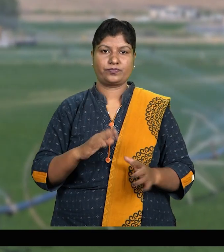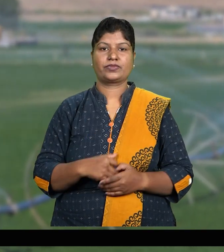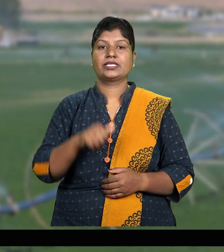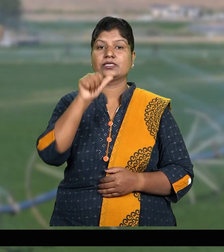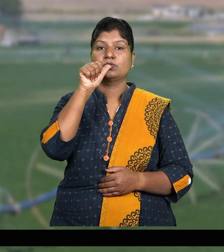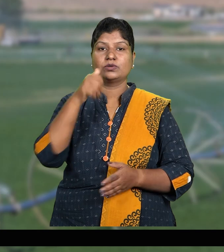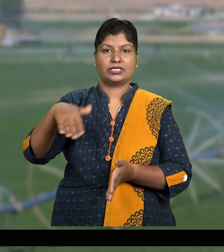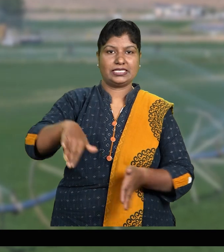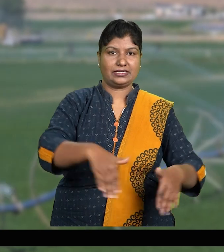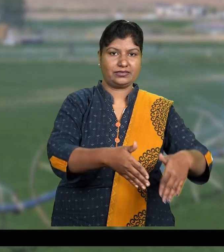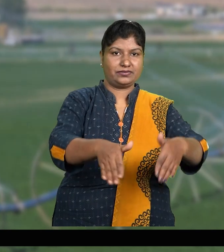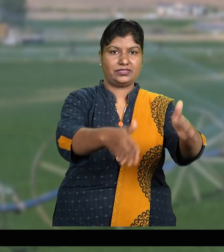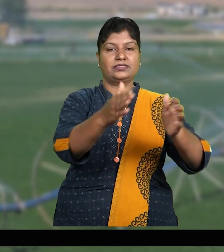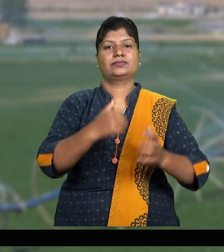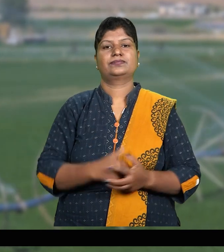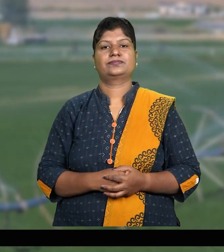rivers,